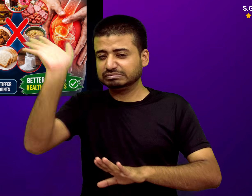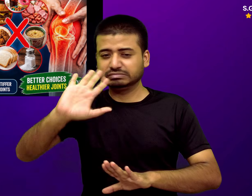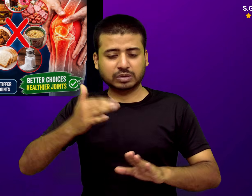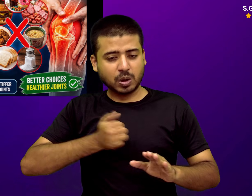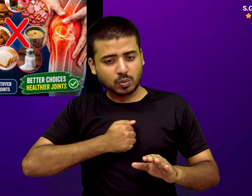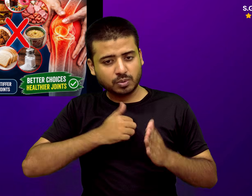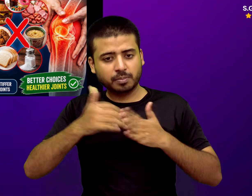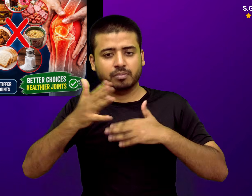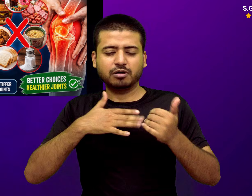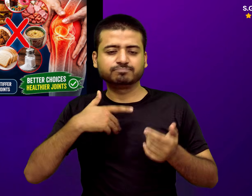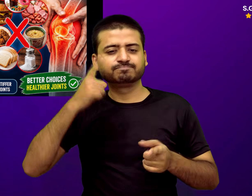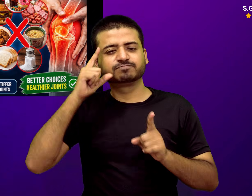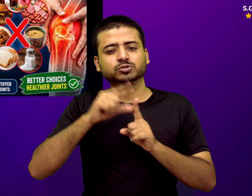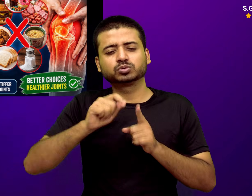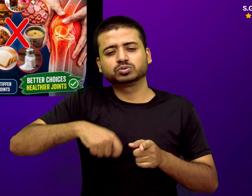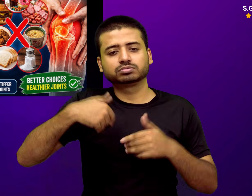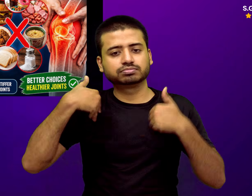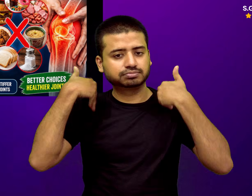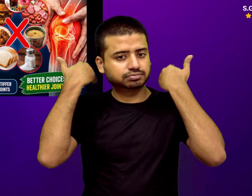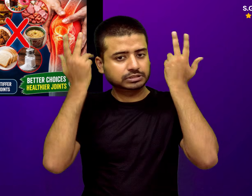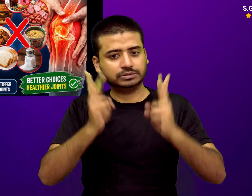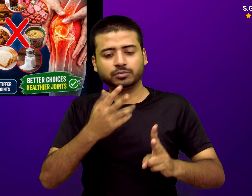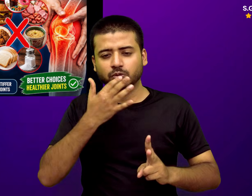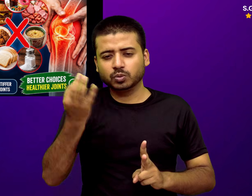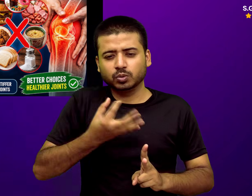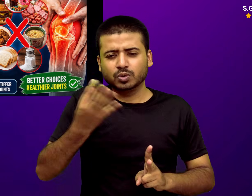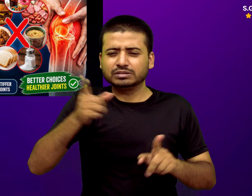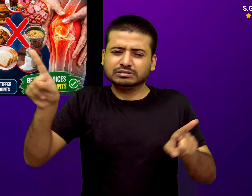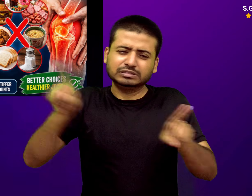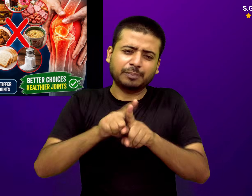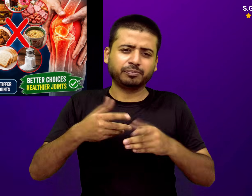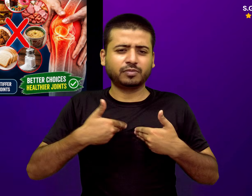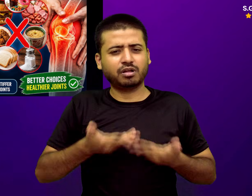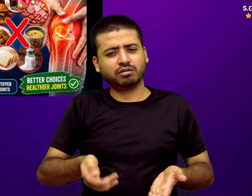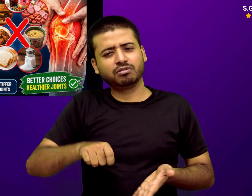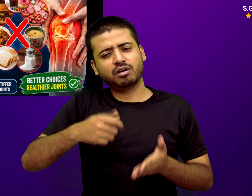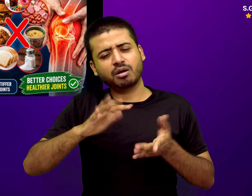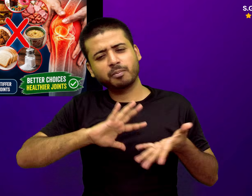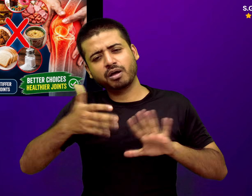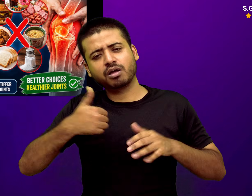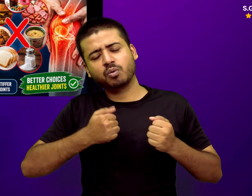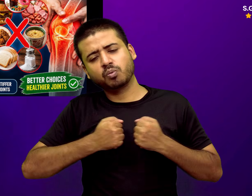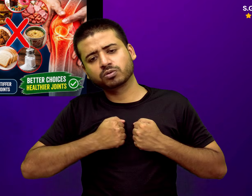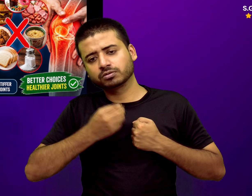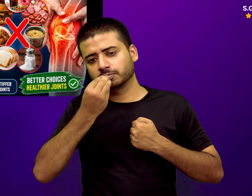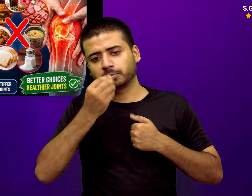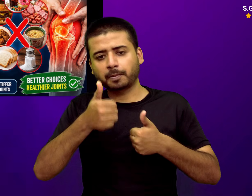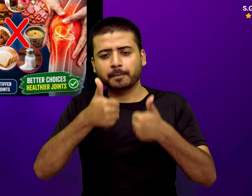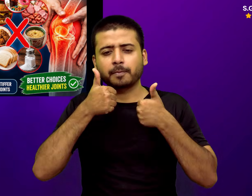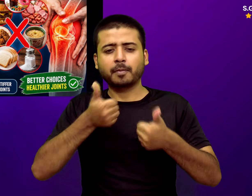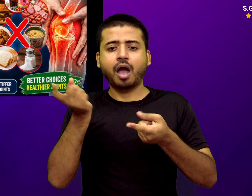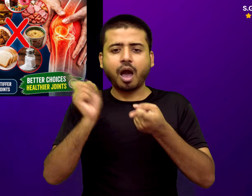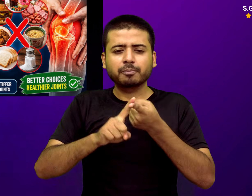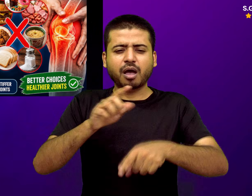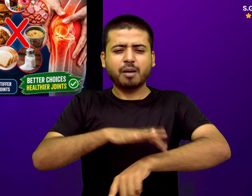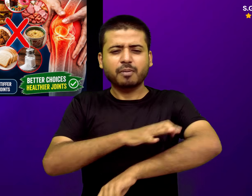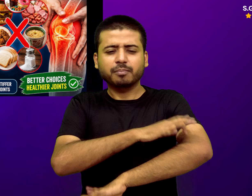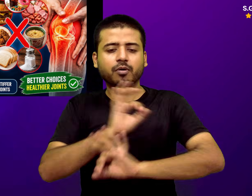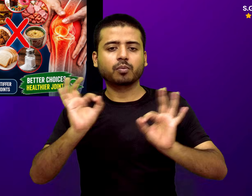as partially hydrogenated oils. Though largely banned in many countries, they still sneak into some processed foods.